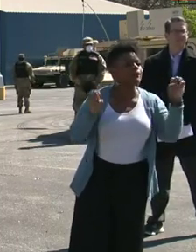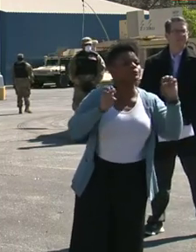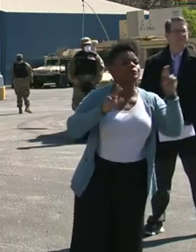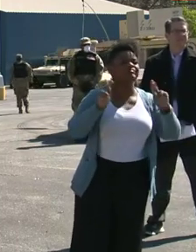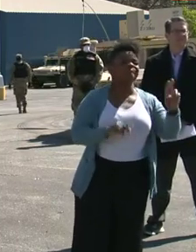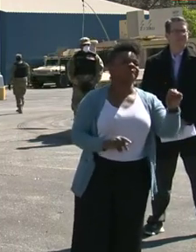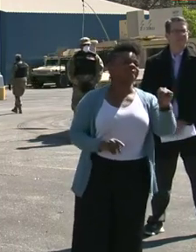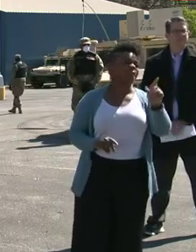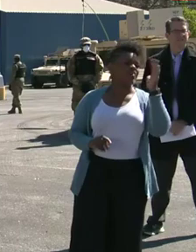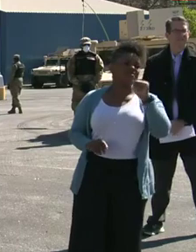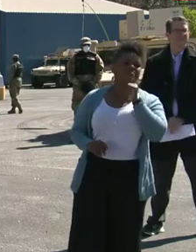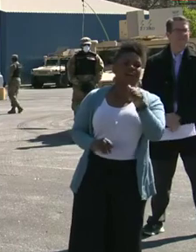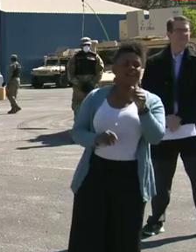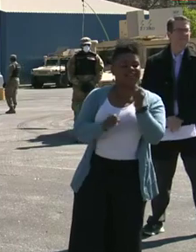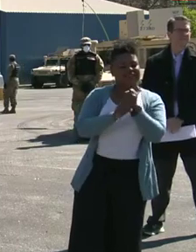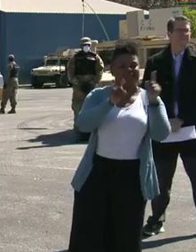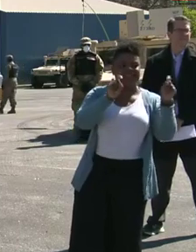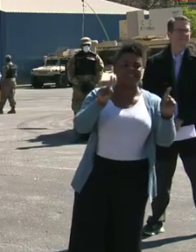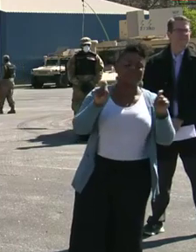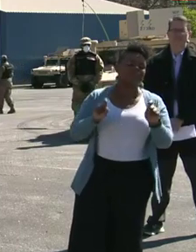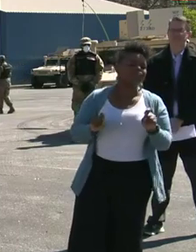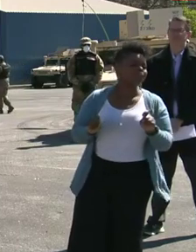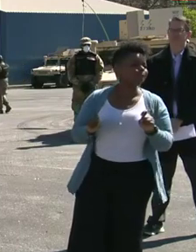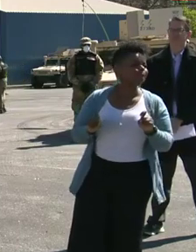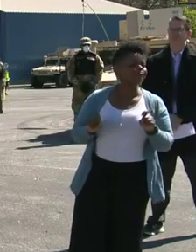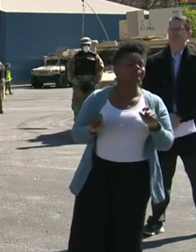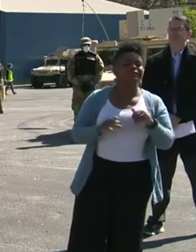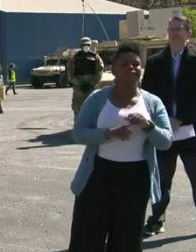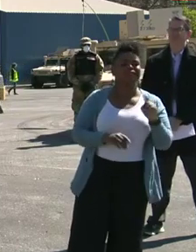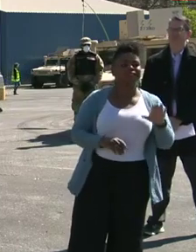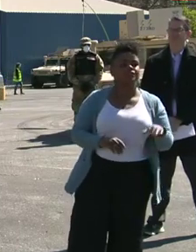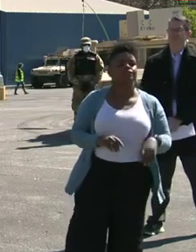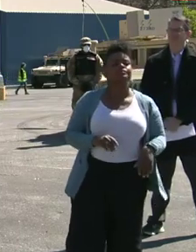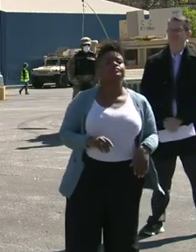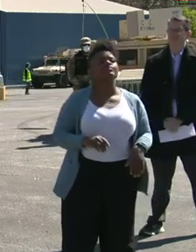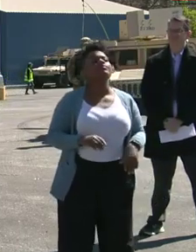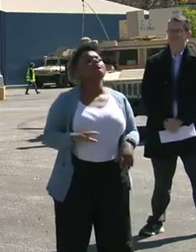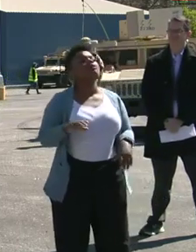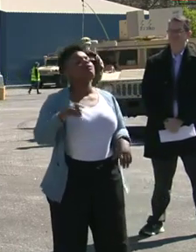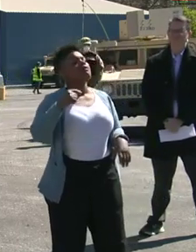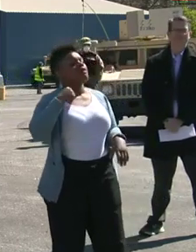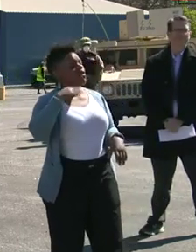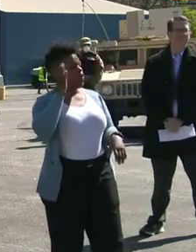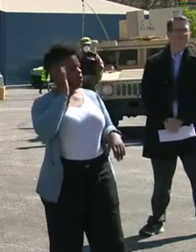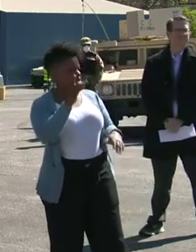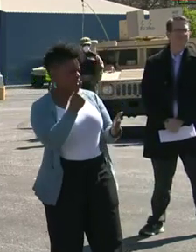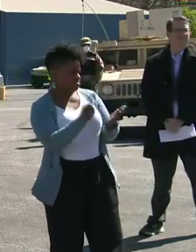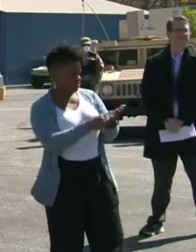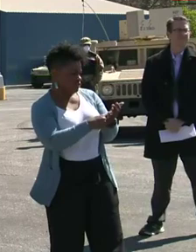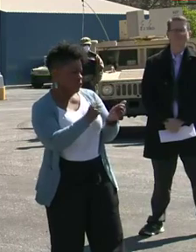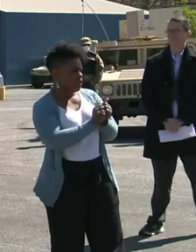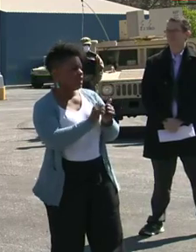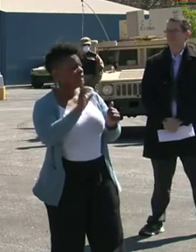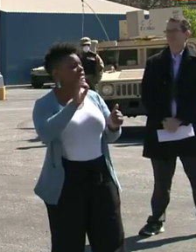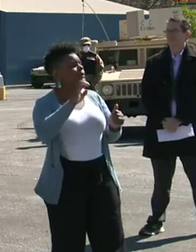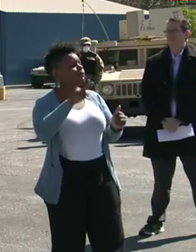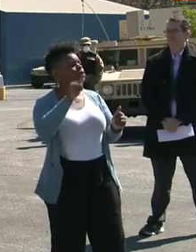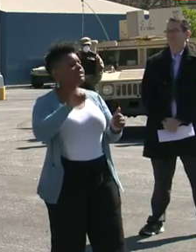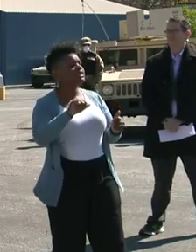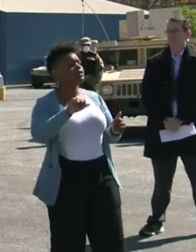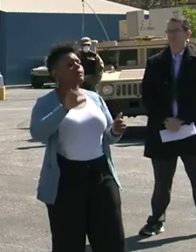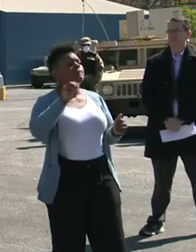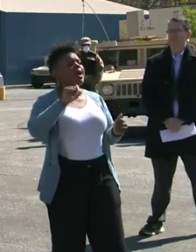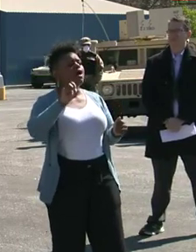getting tested by the city. I'll work with Deputy Mayor Donahue, and we can talk to you about that tomorrow. Dr. Smith, she's right behind